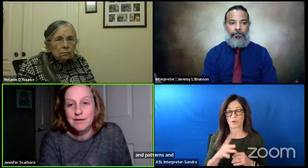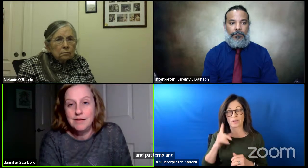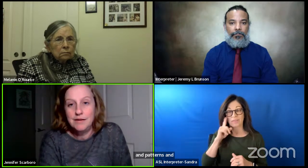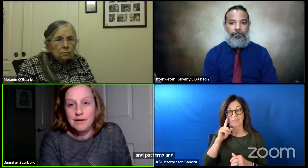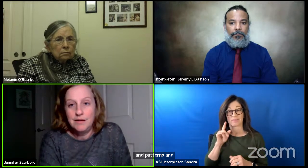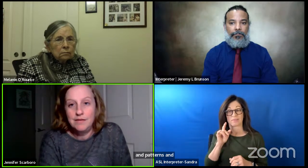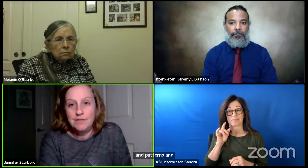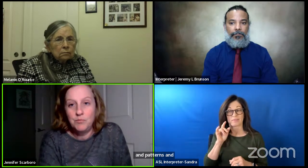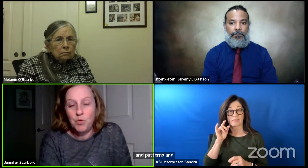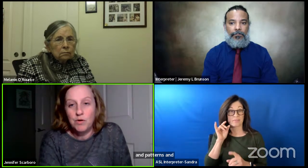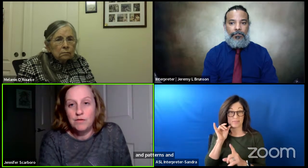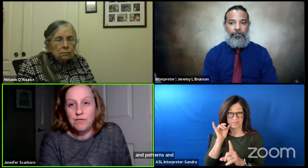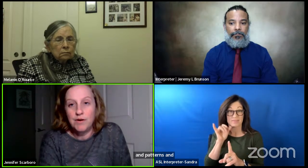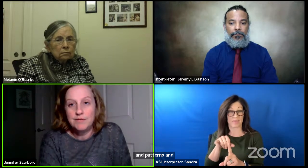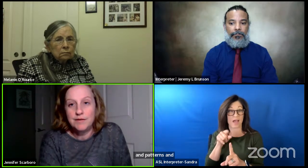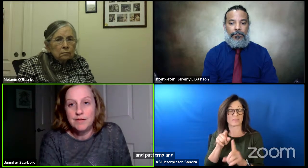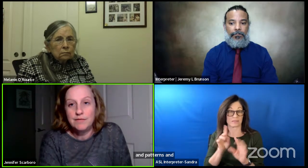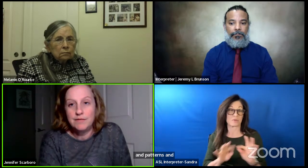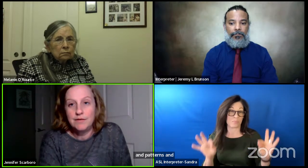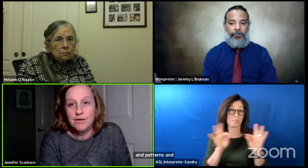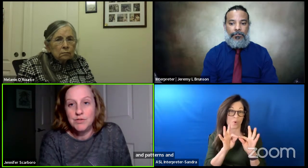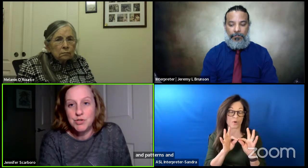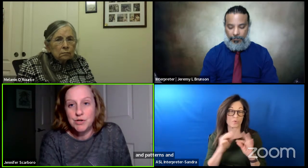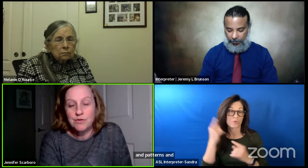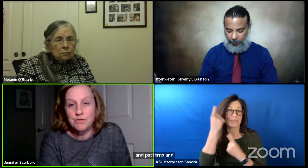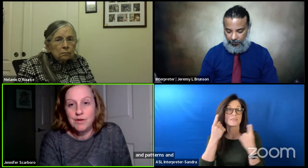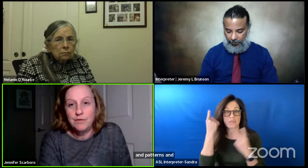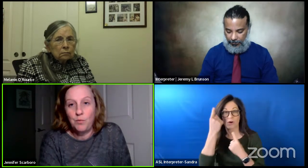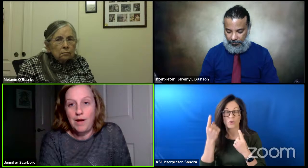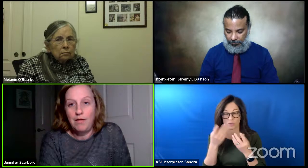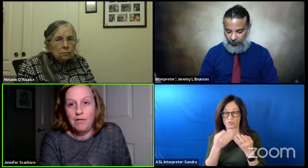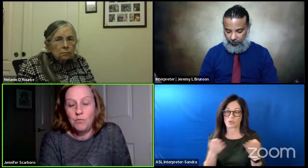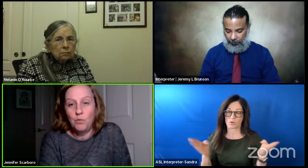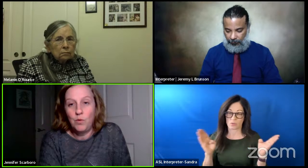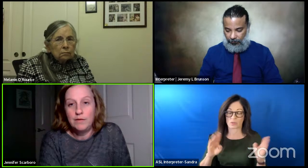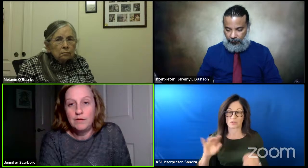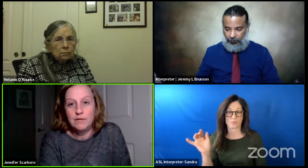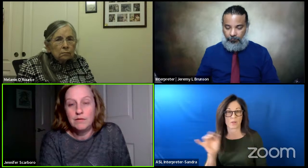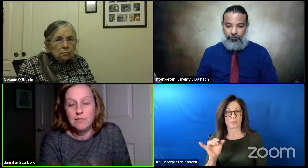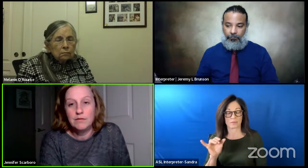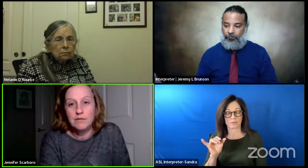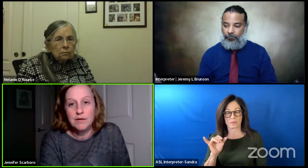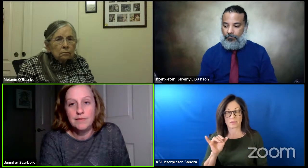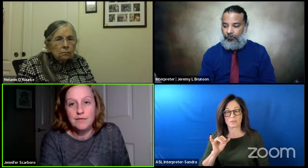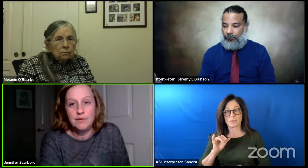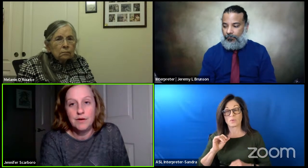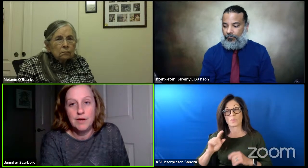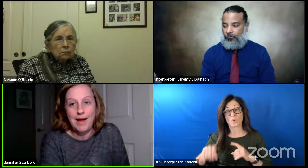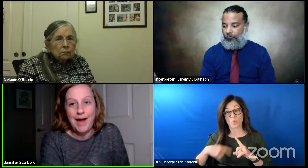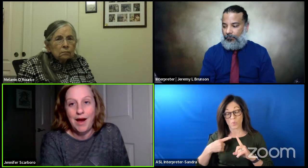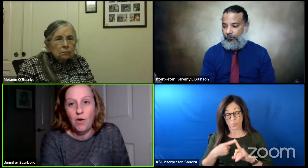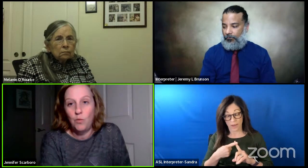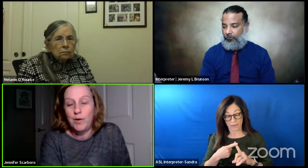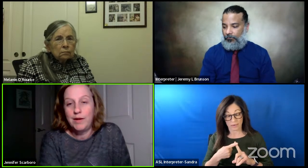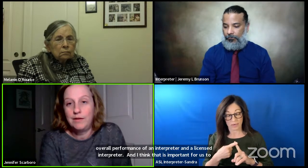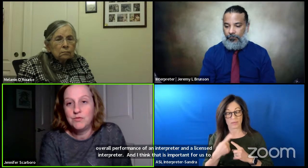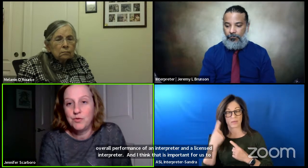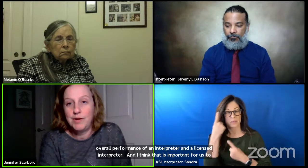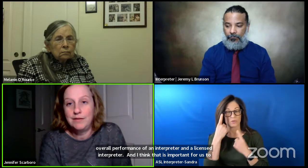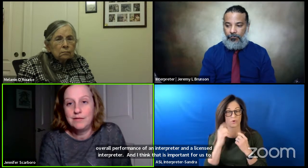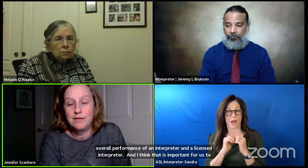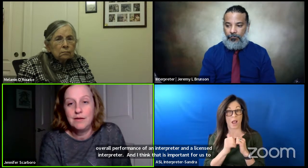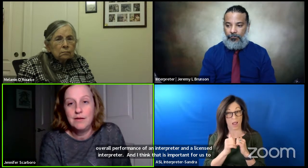that is important for us to consider in general as well when considering how